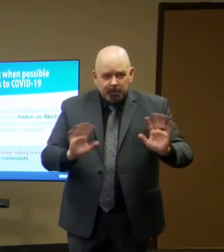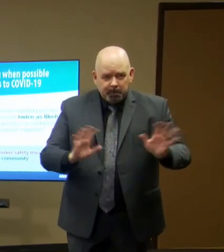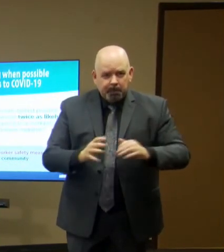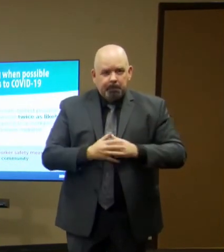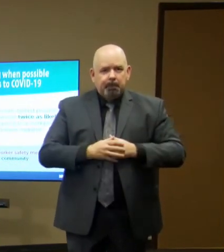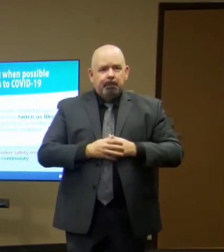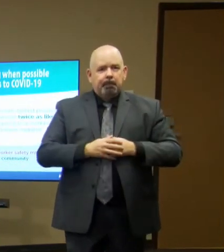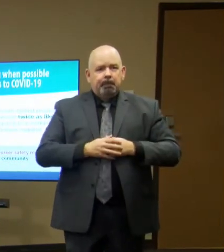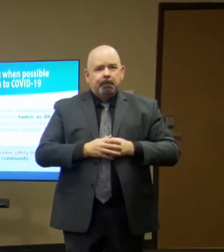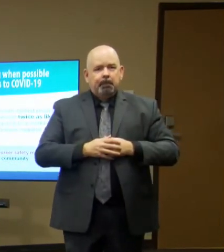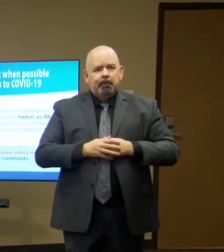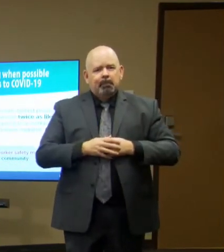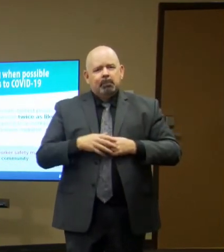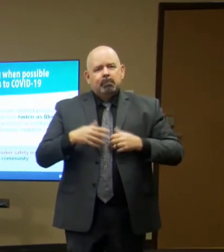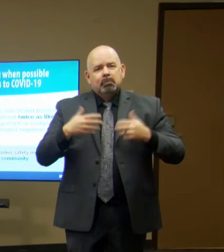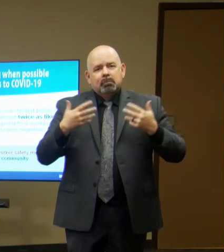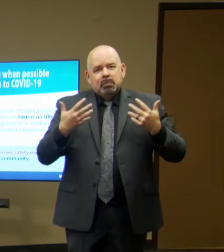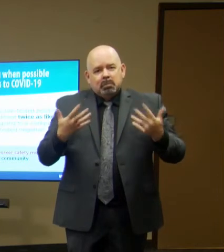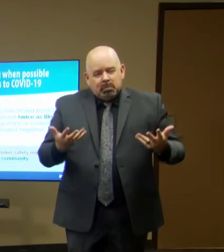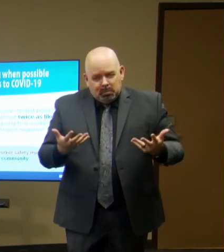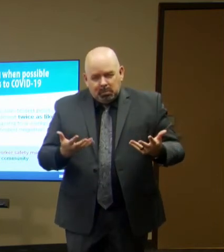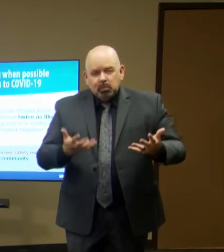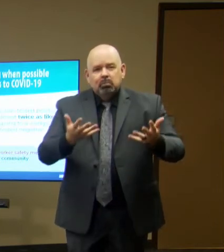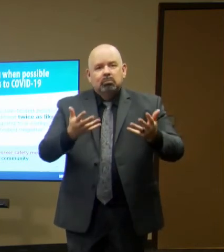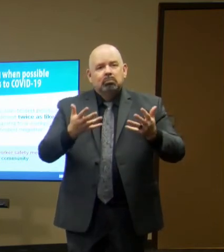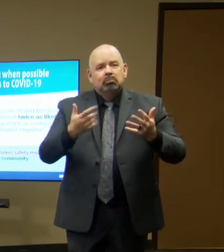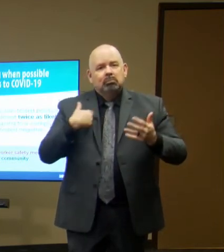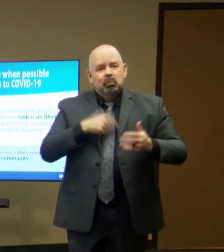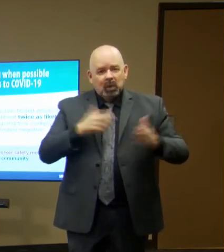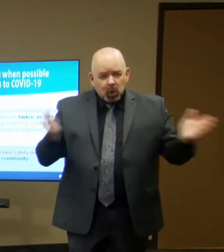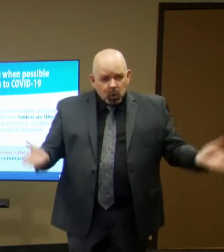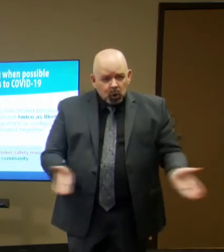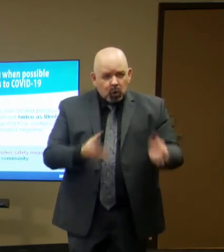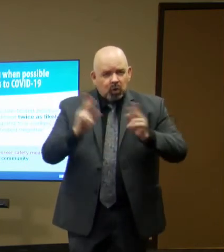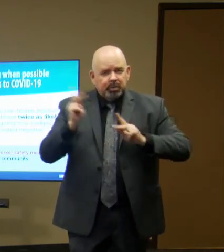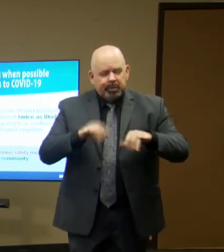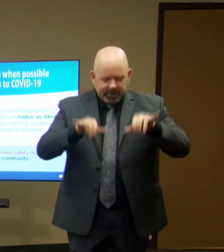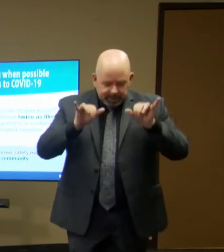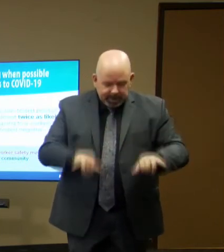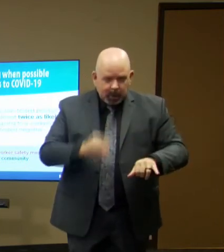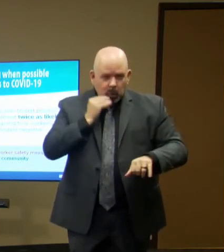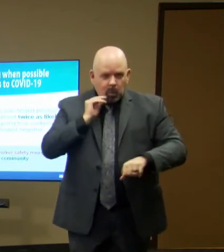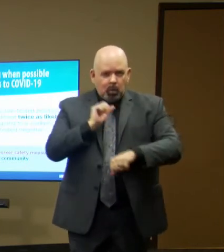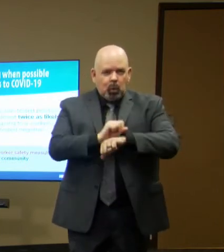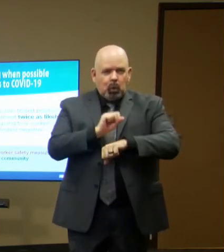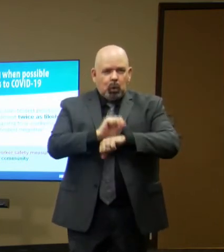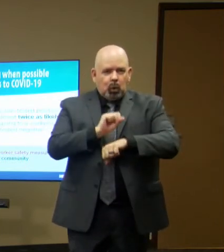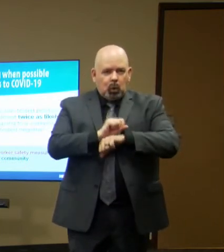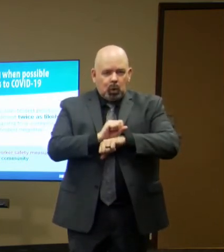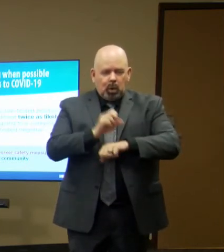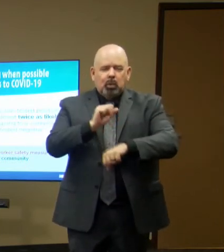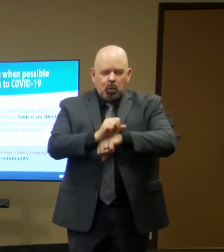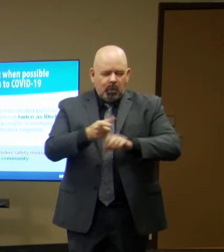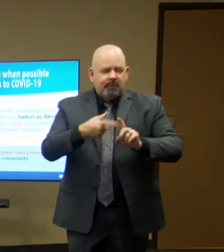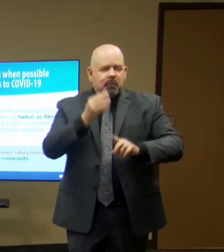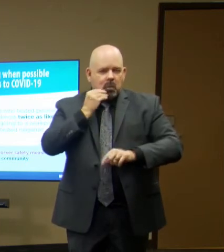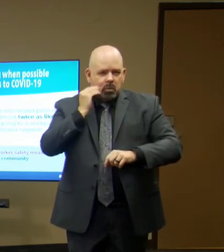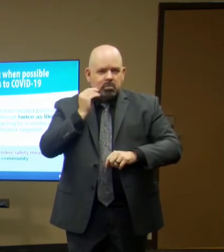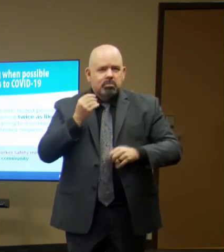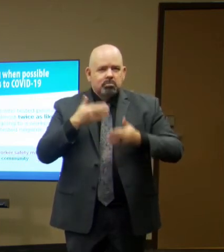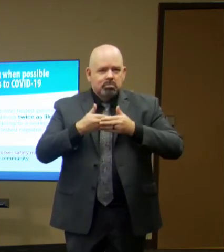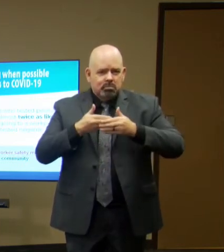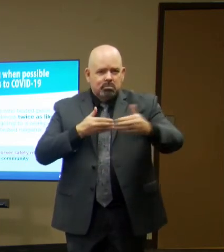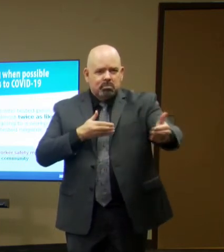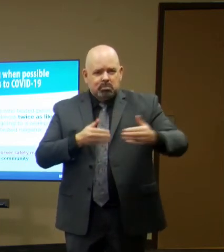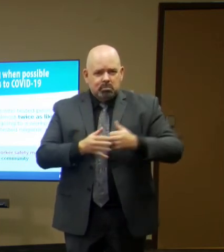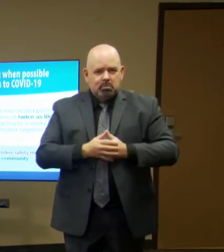that they can to begin to telecommute now. We want our employers to look